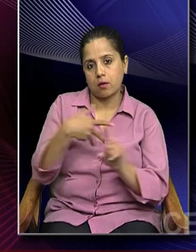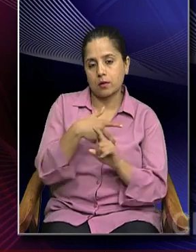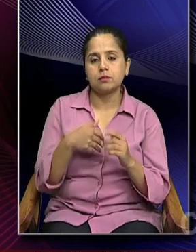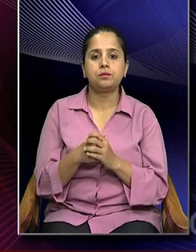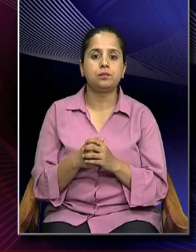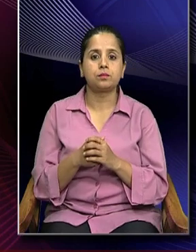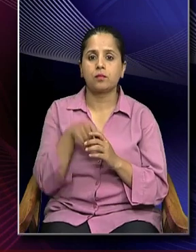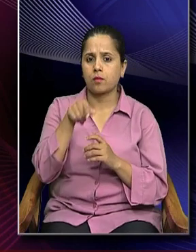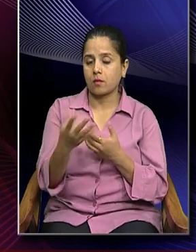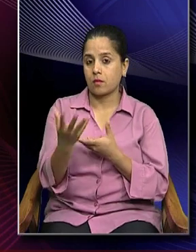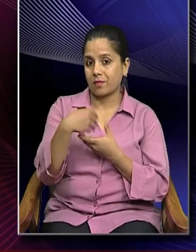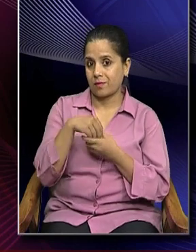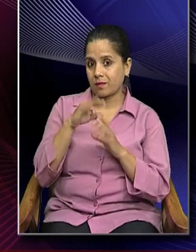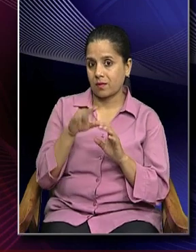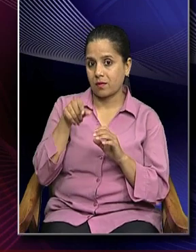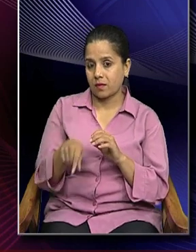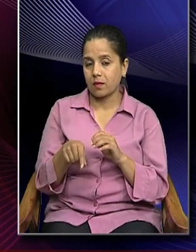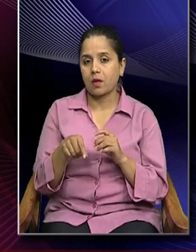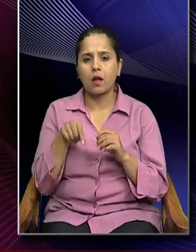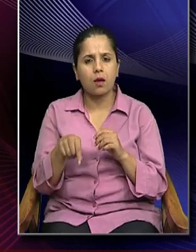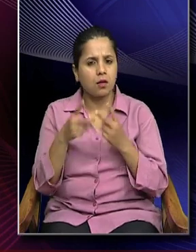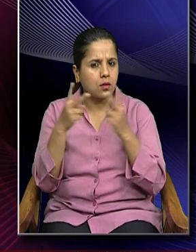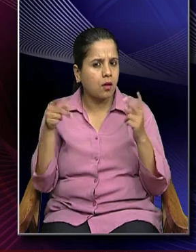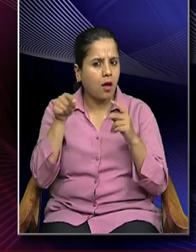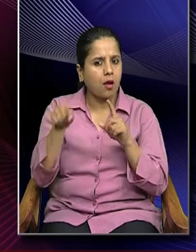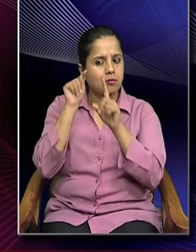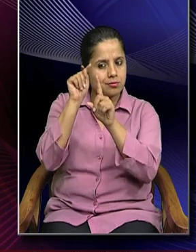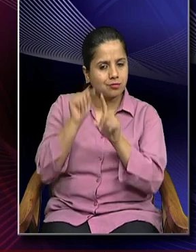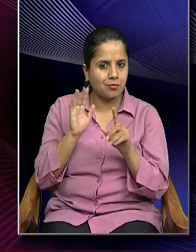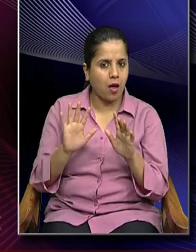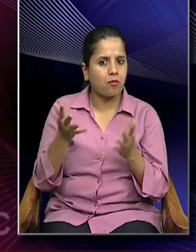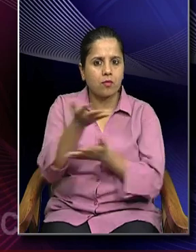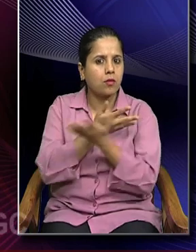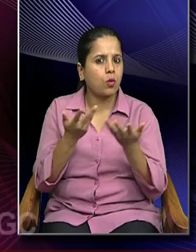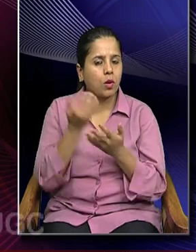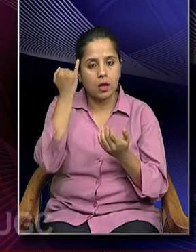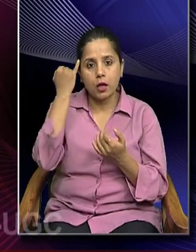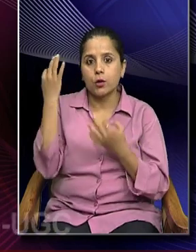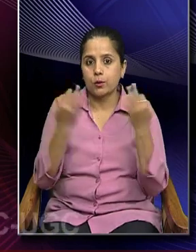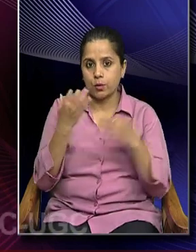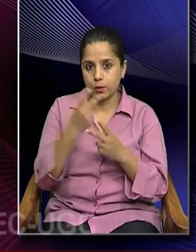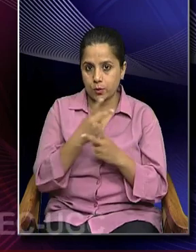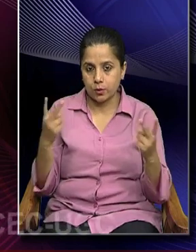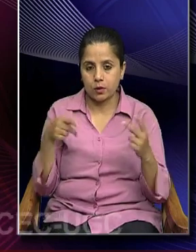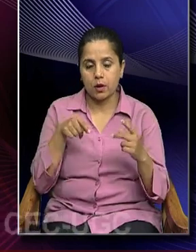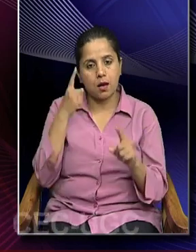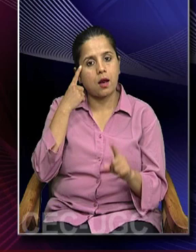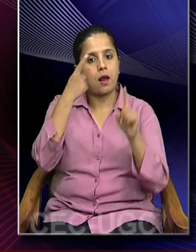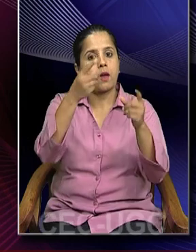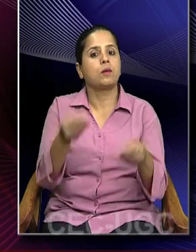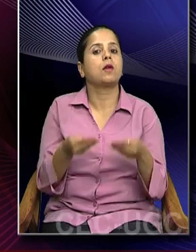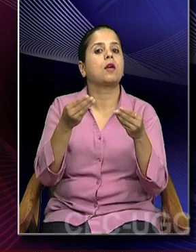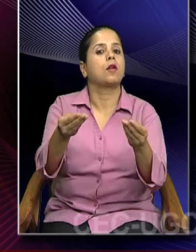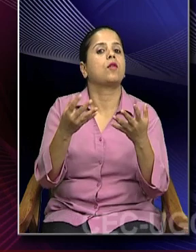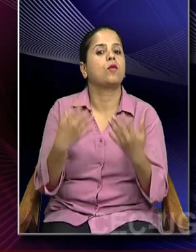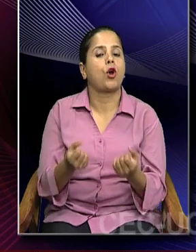So, by incorporating these characteristics what we have discussed, the innovative assessment aim to provide